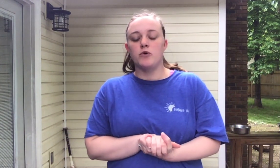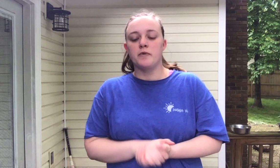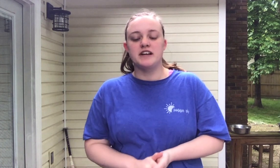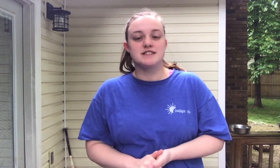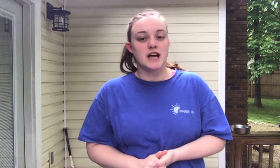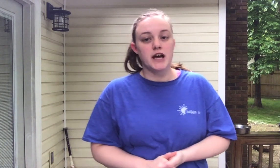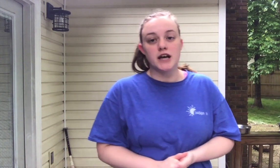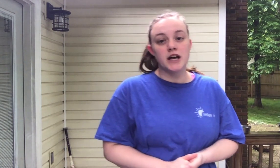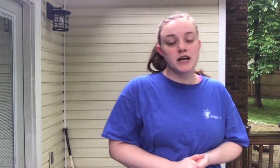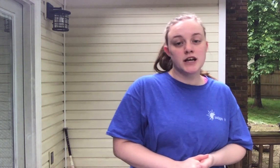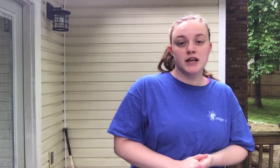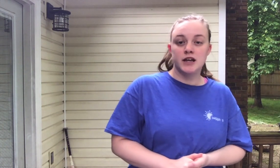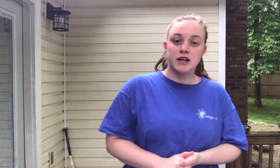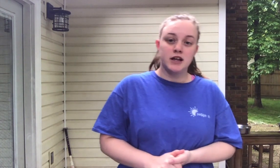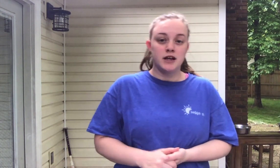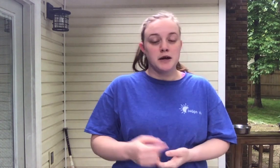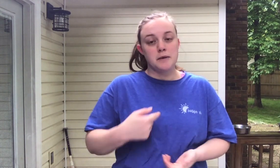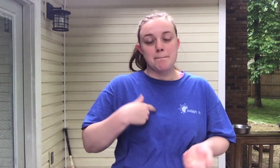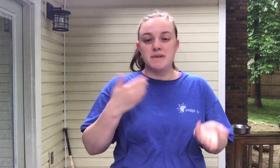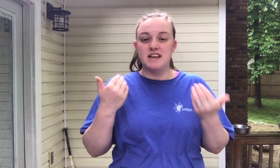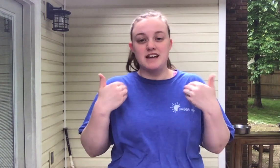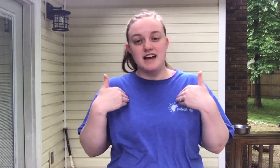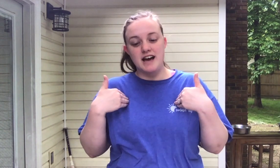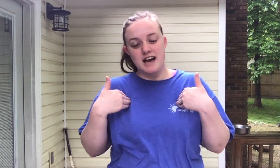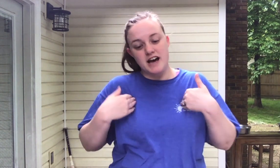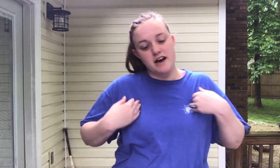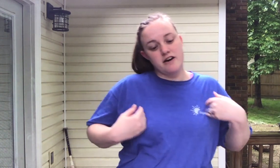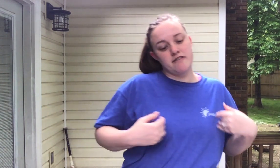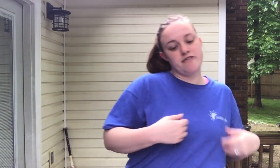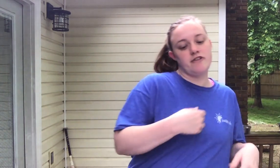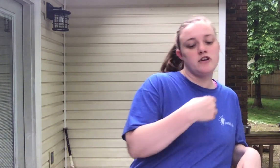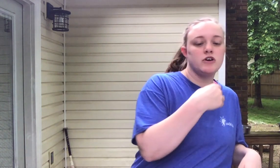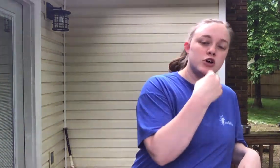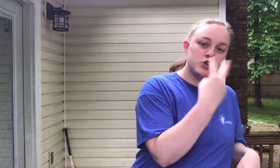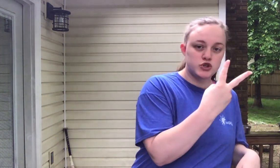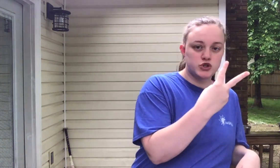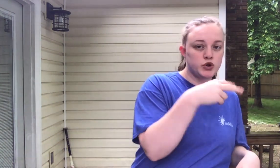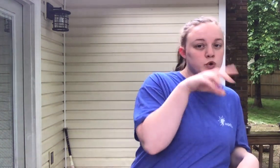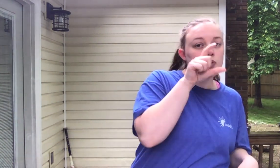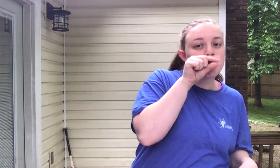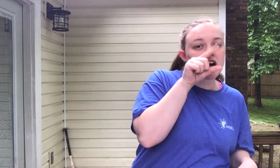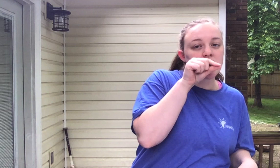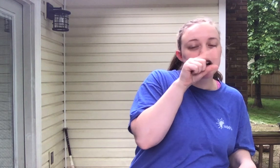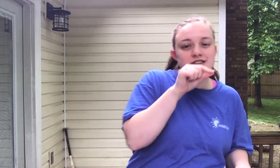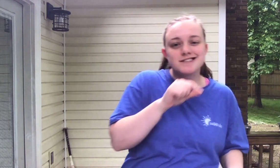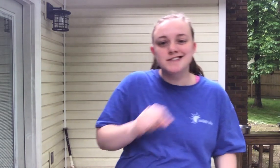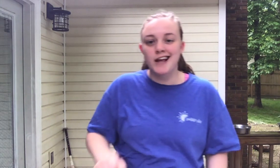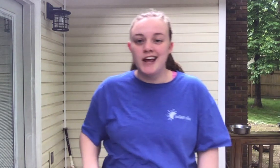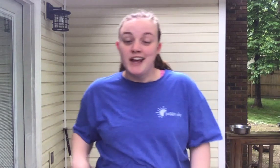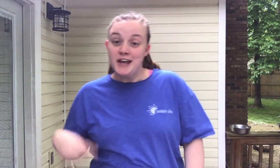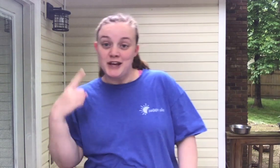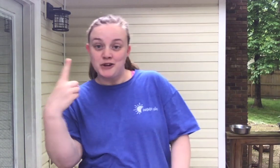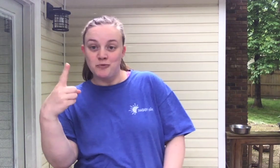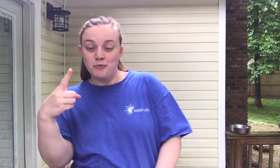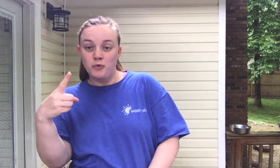we can say, me have 2 birds and